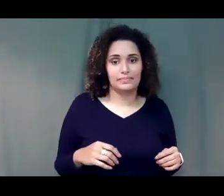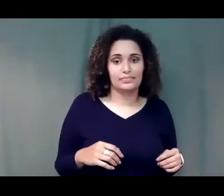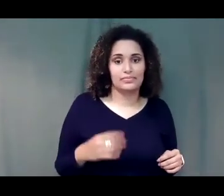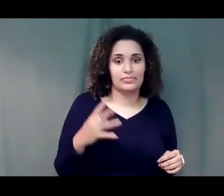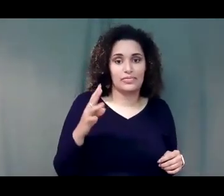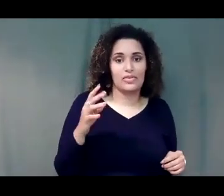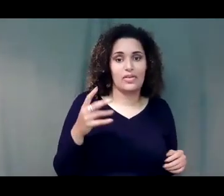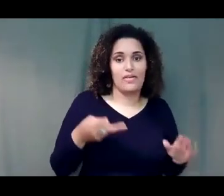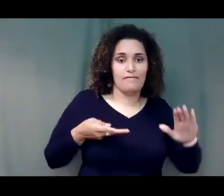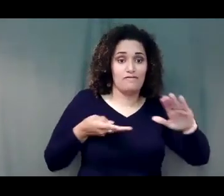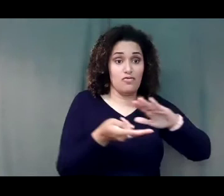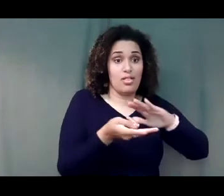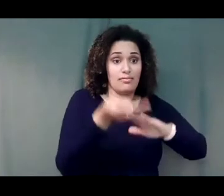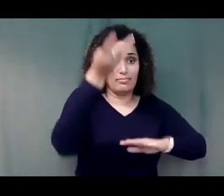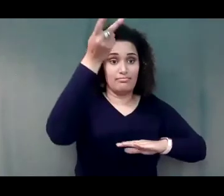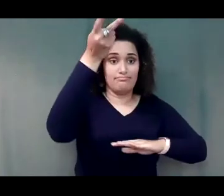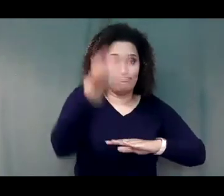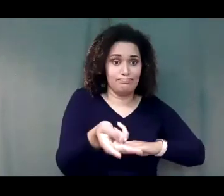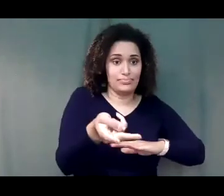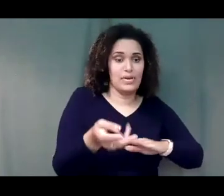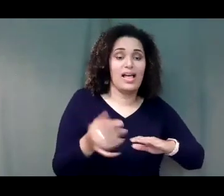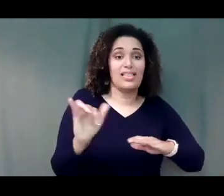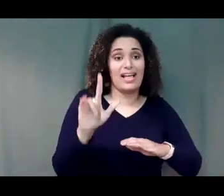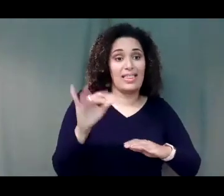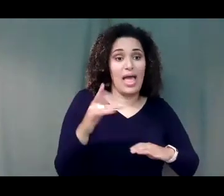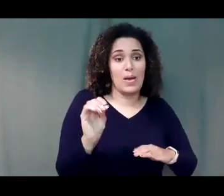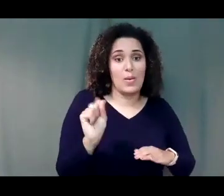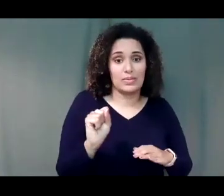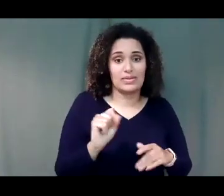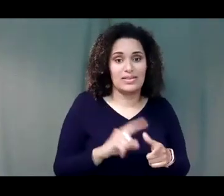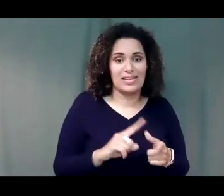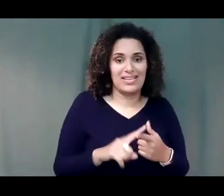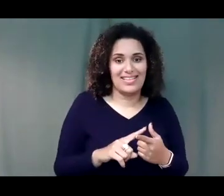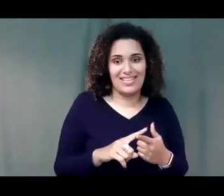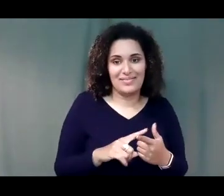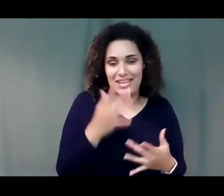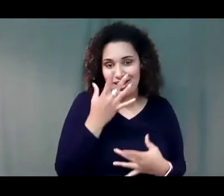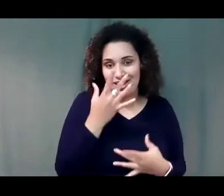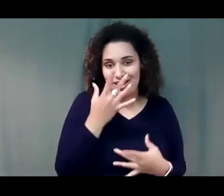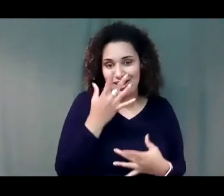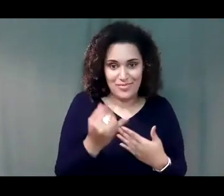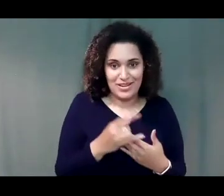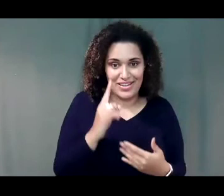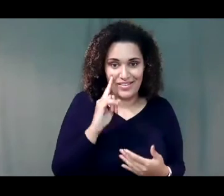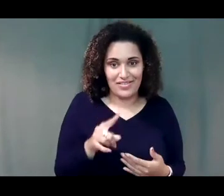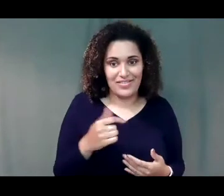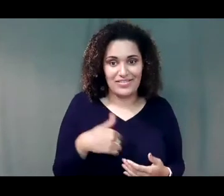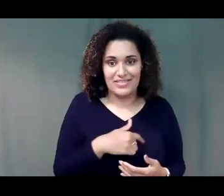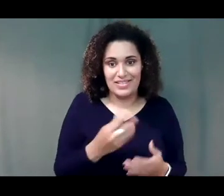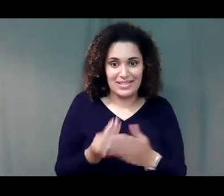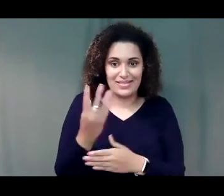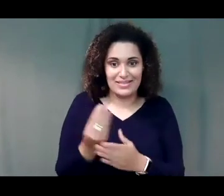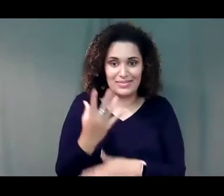forklift, I think, putting them in like Legos. Be an entertaining project. So in the spring, look forward to some fun